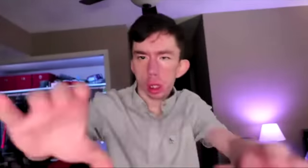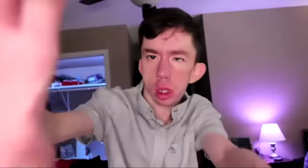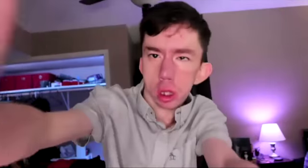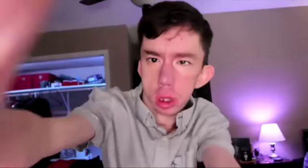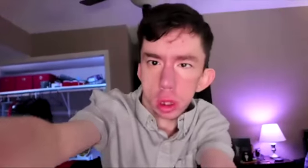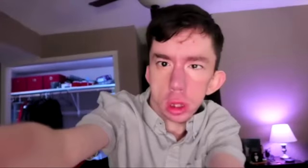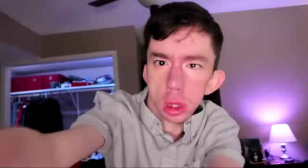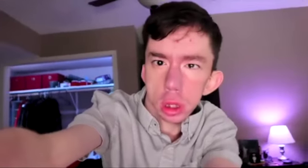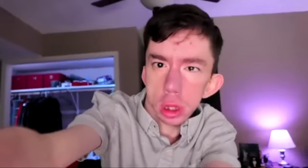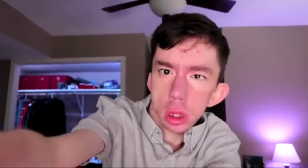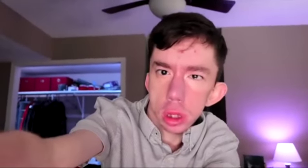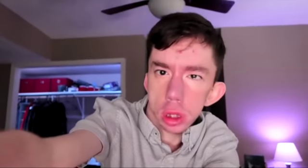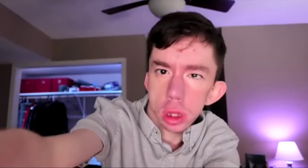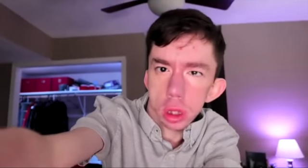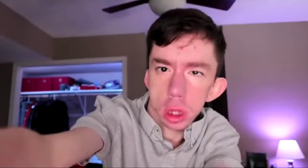Thomas, it's all yours.